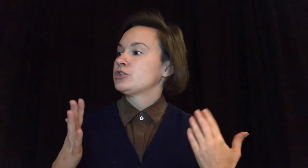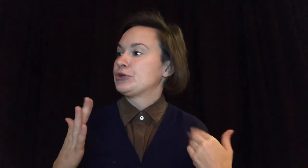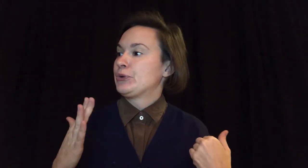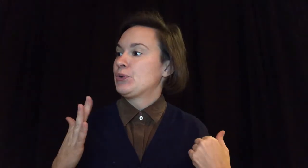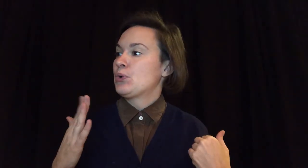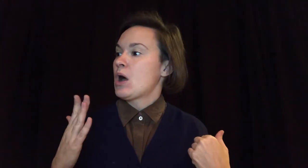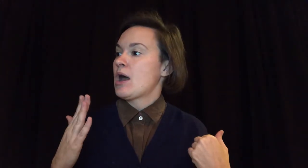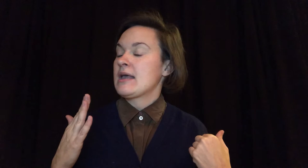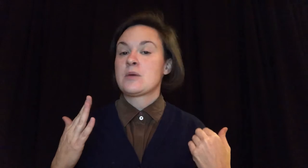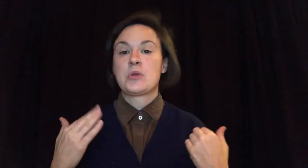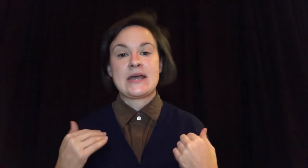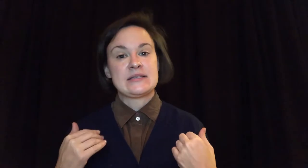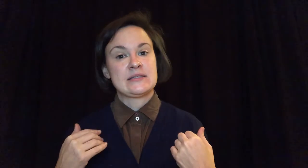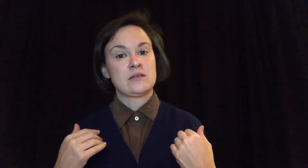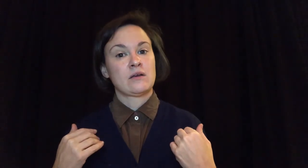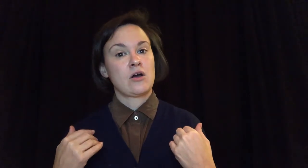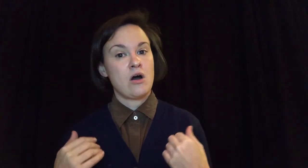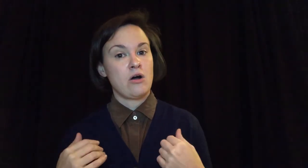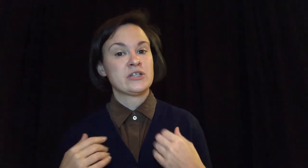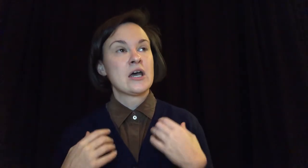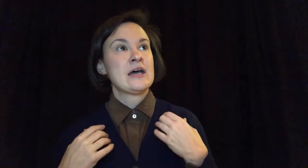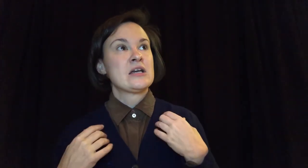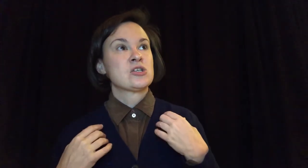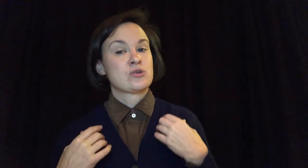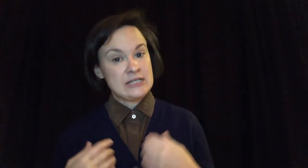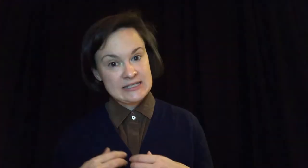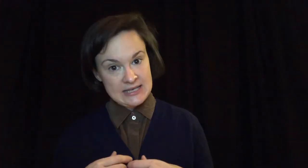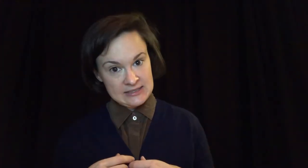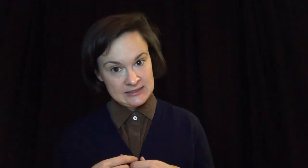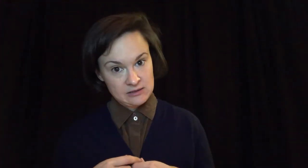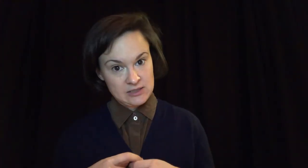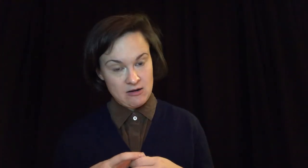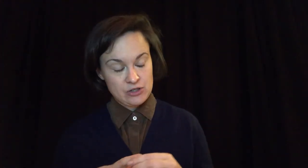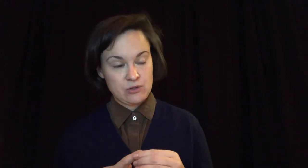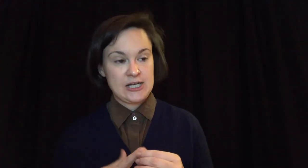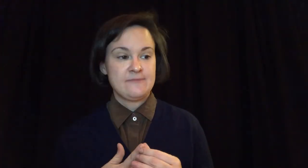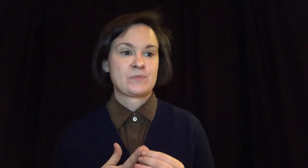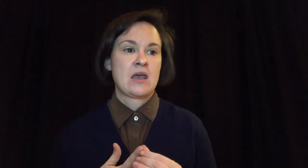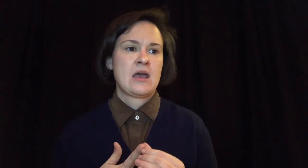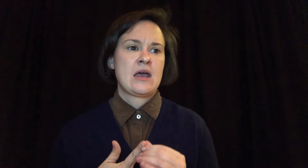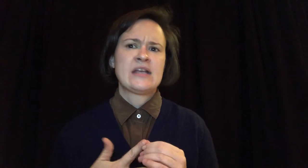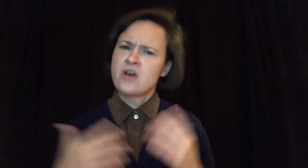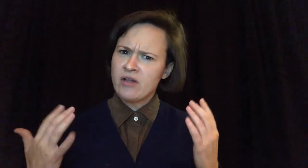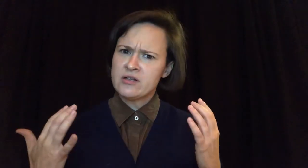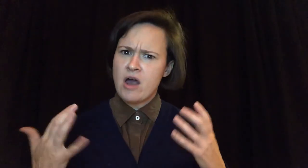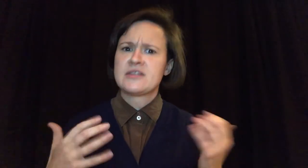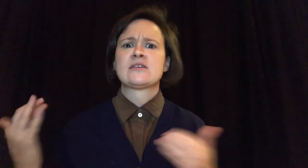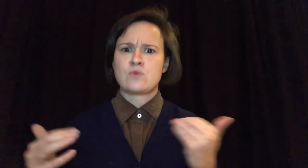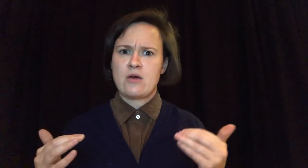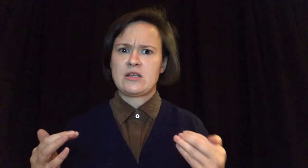do in a place called Treaty 6 territory. It's called a lot of things where we